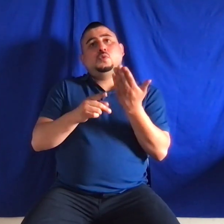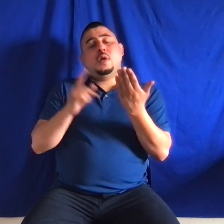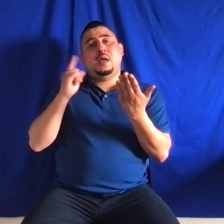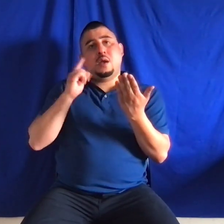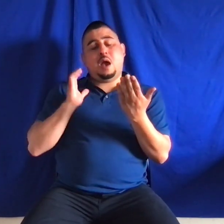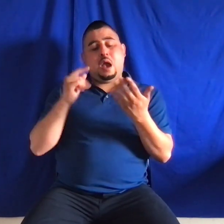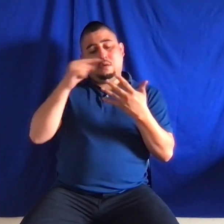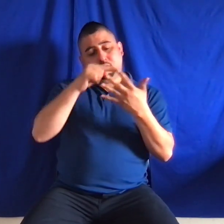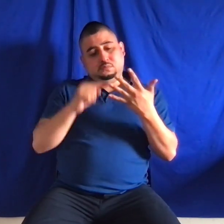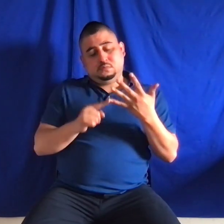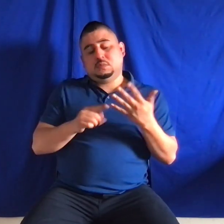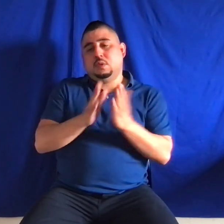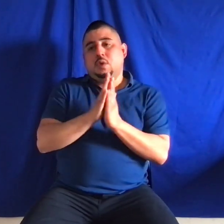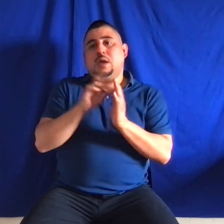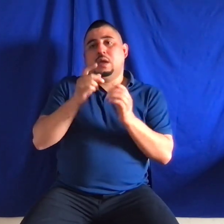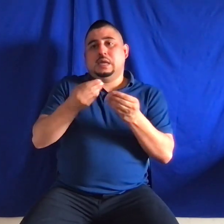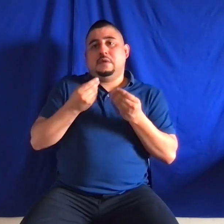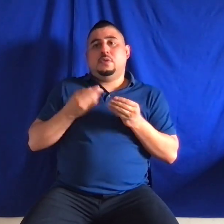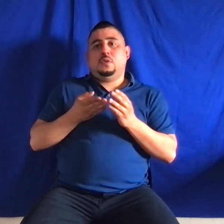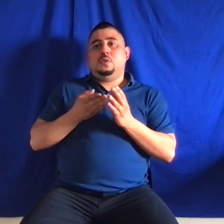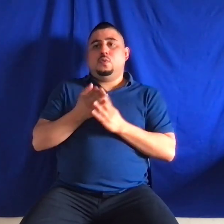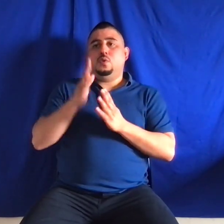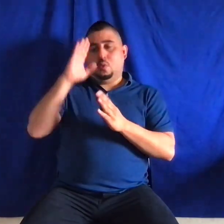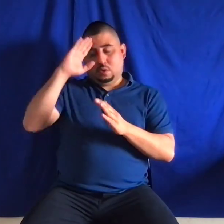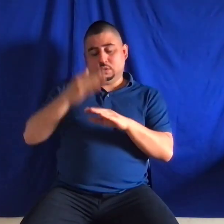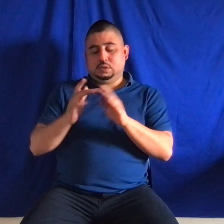and grant our needs through your Son, Jesus Christ, our risen Lord. Amen.